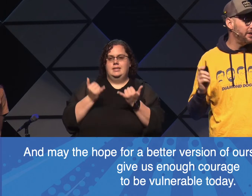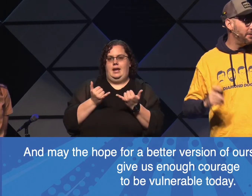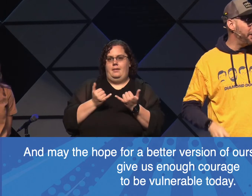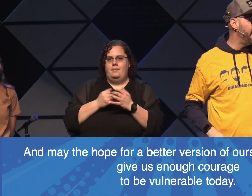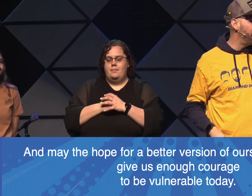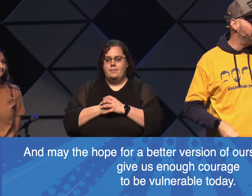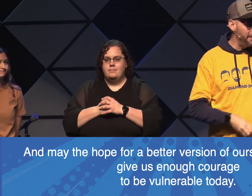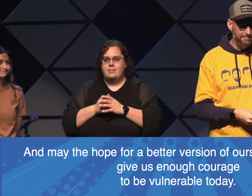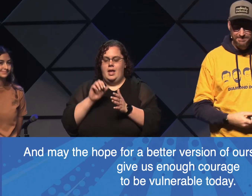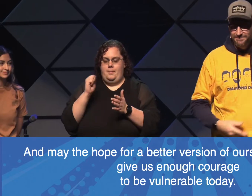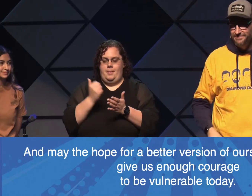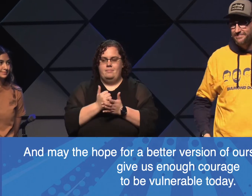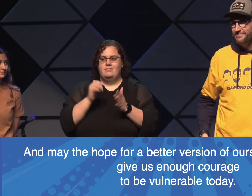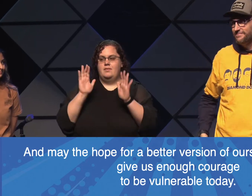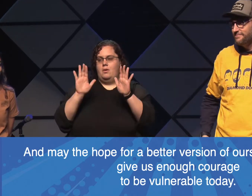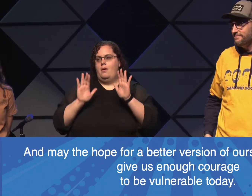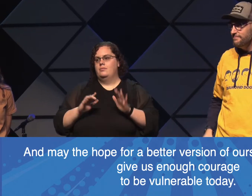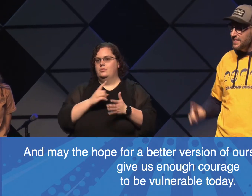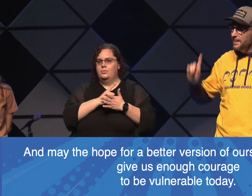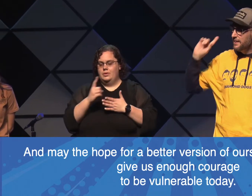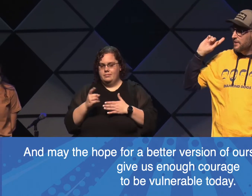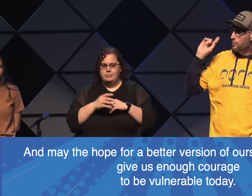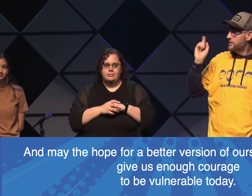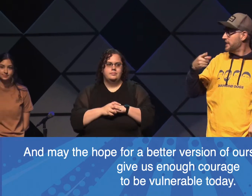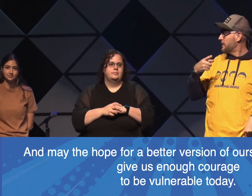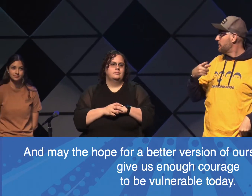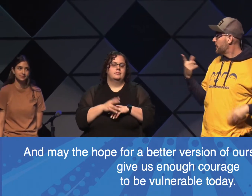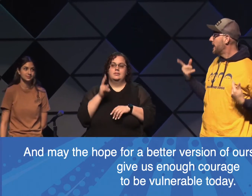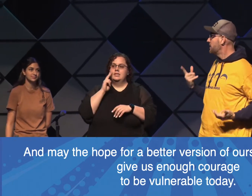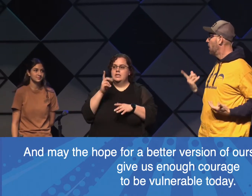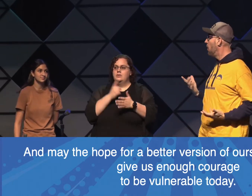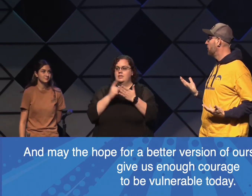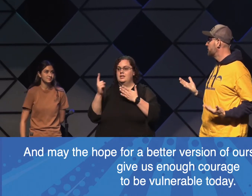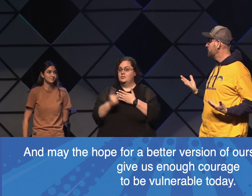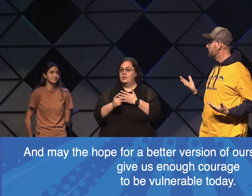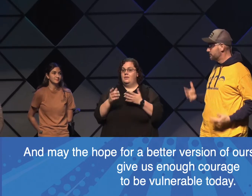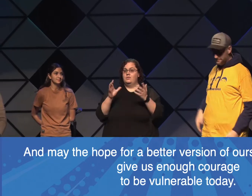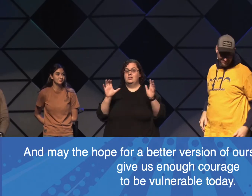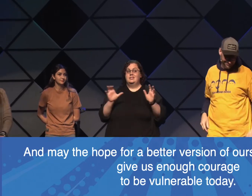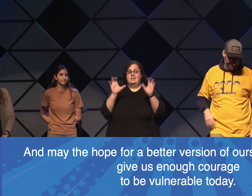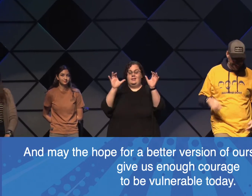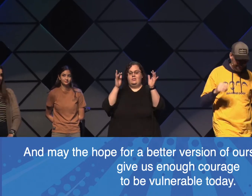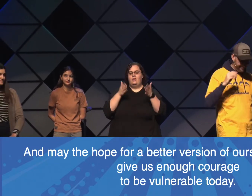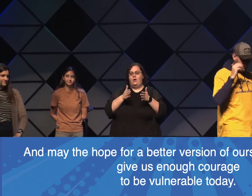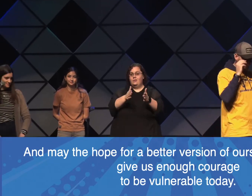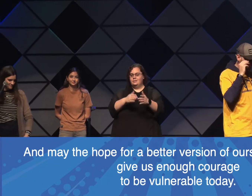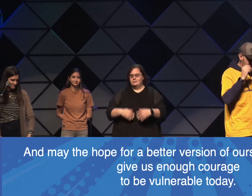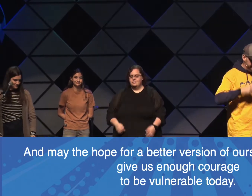an awesome week, everyone. We'll see you next week for Deck the Halls, too.